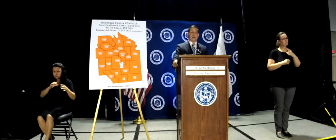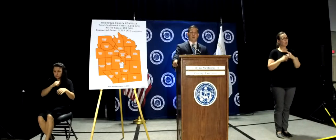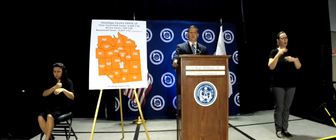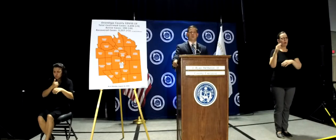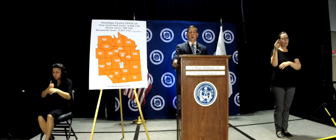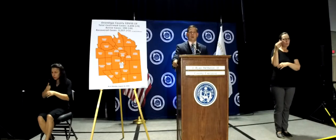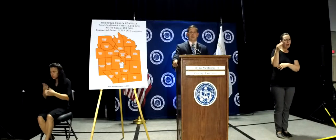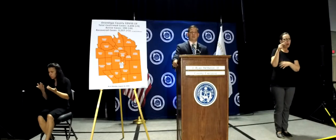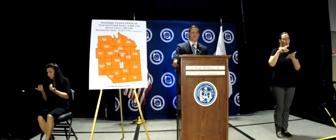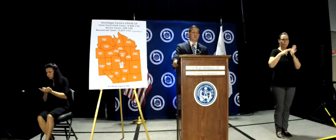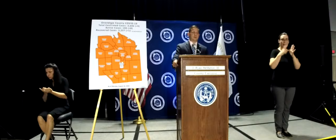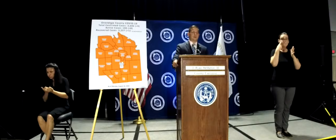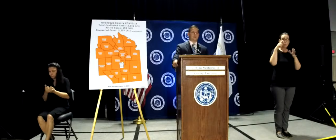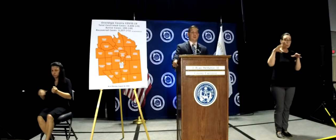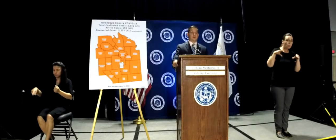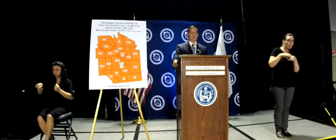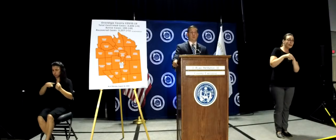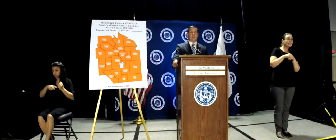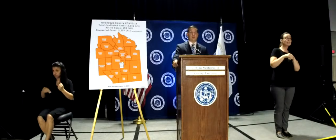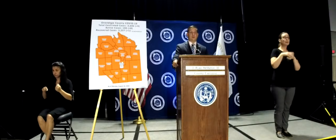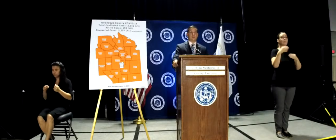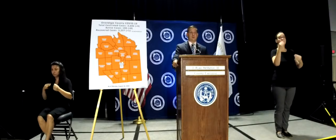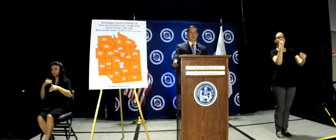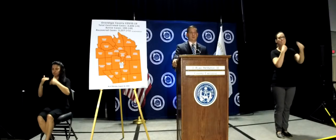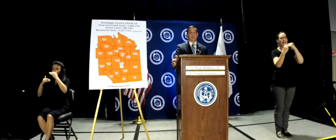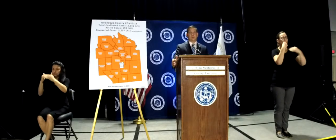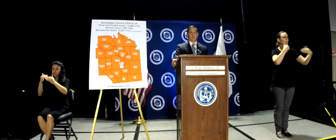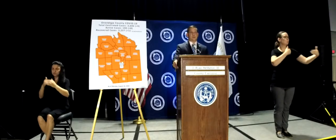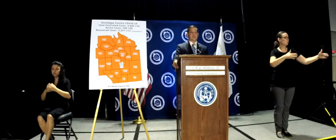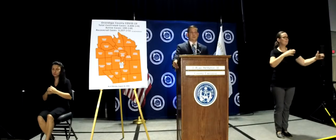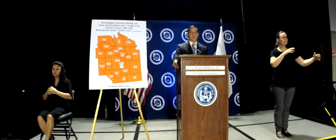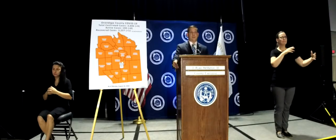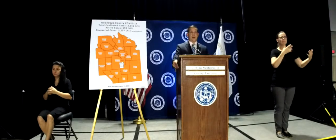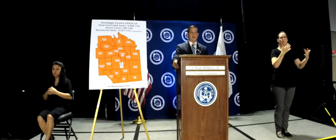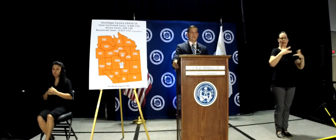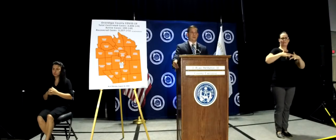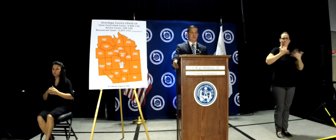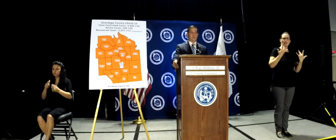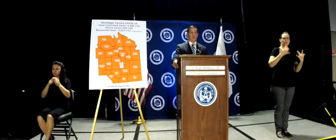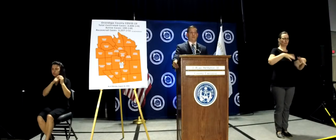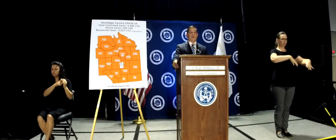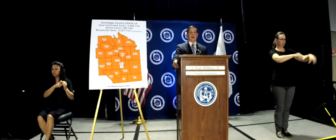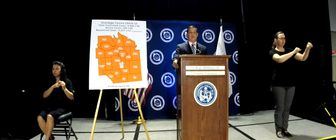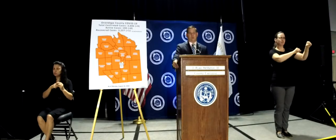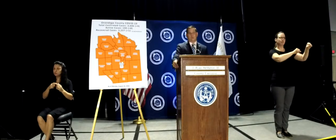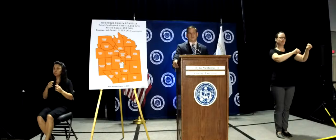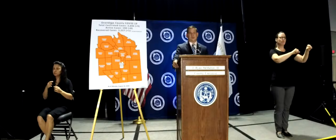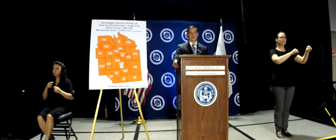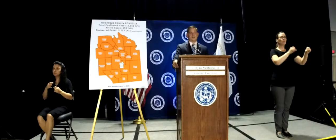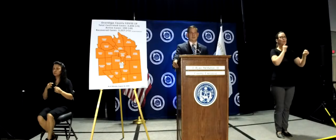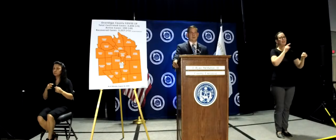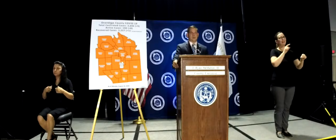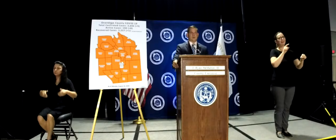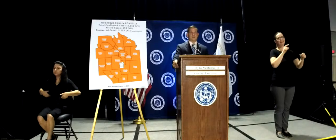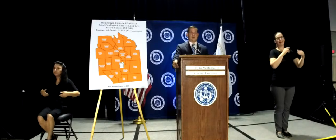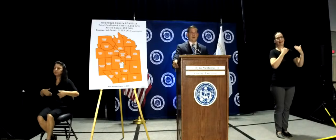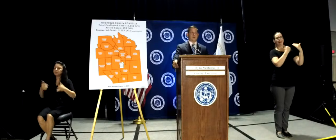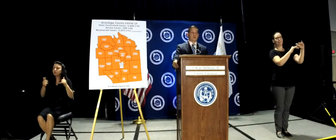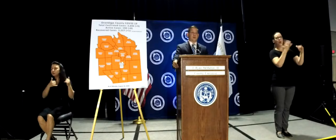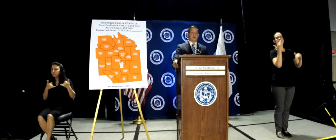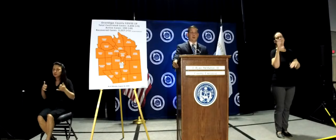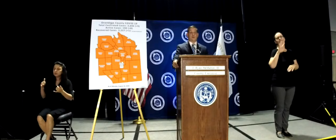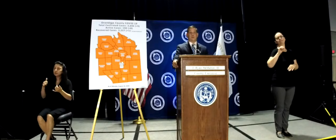driver, right? Banquets and weddings, and so do the math. I mean, if you're at 0.5, 0.6, what's